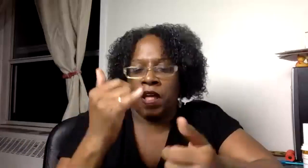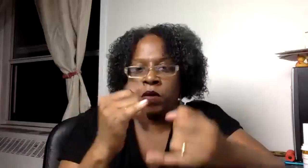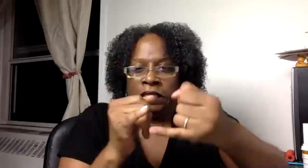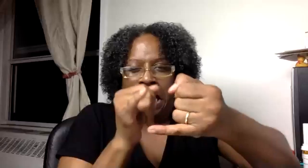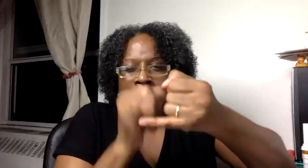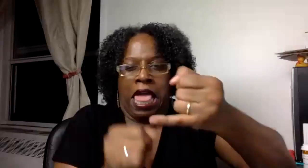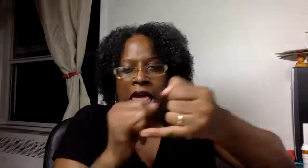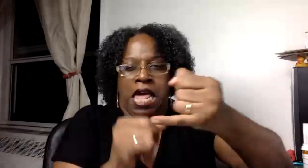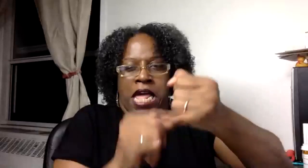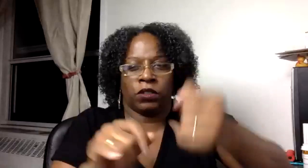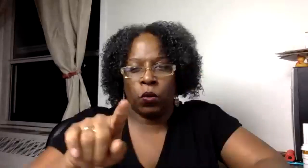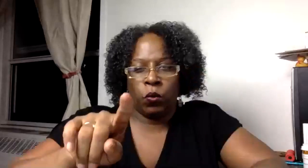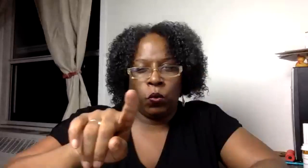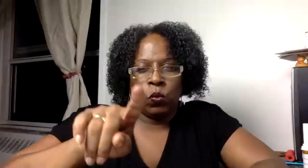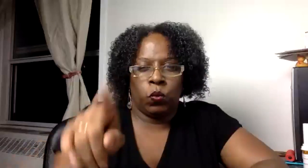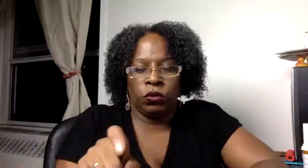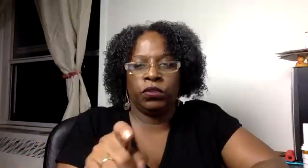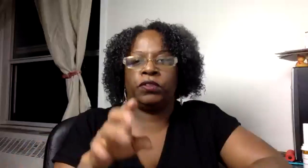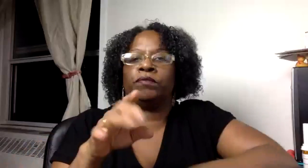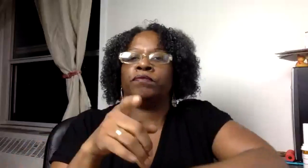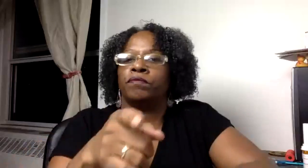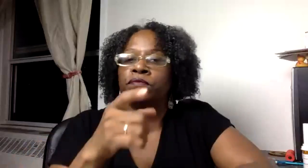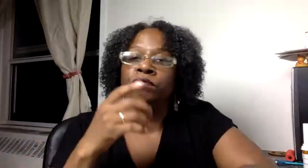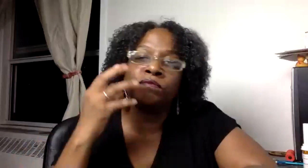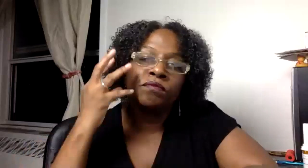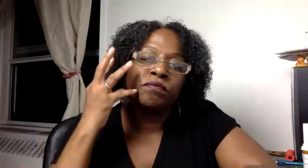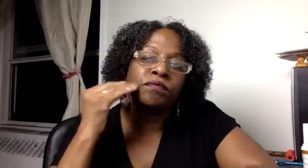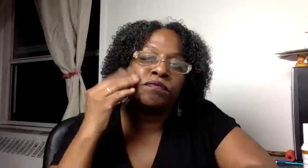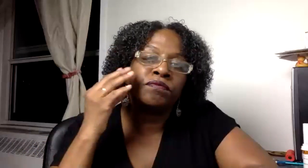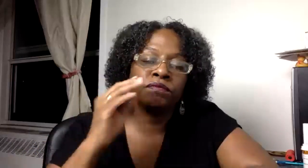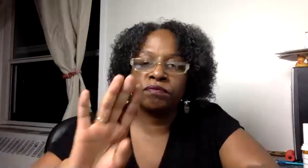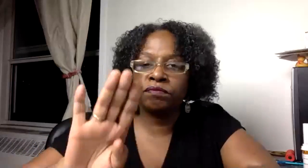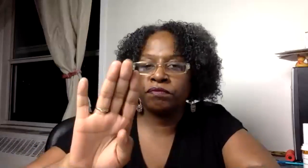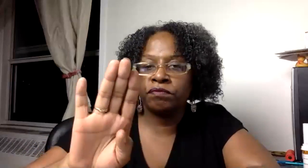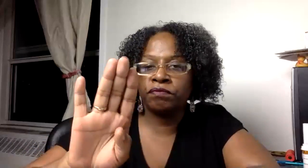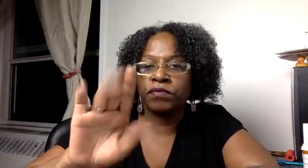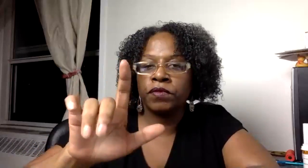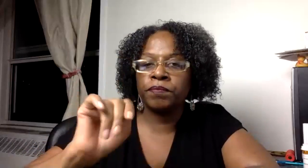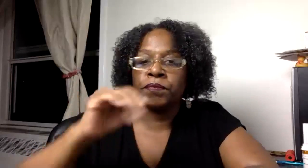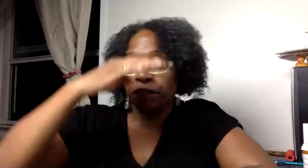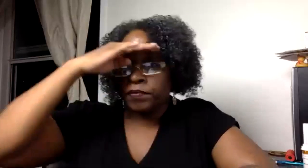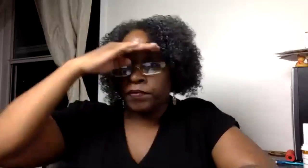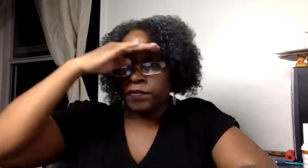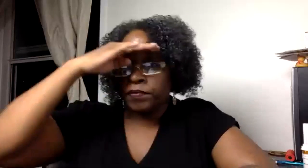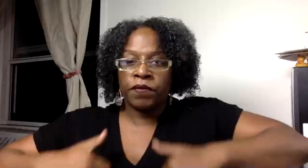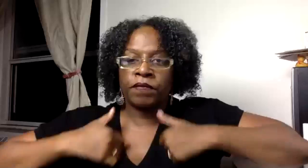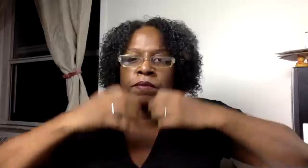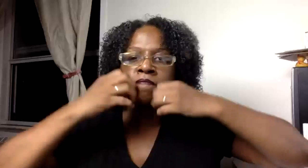Wonderful. So now that last bit, the question being your experience with Black Lives Matter.